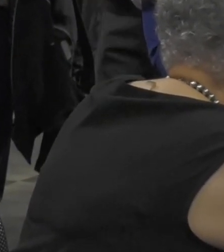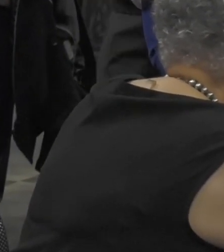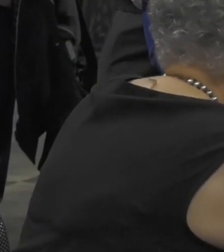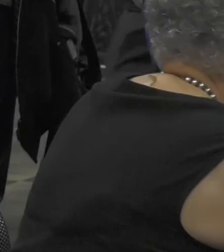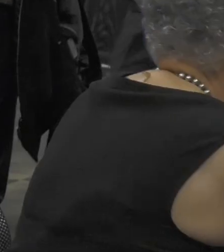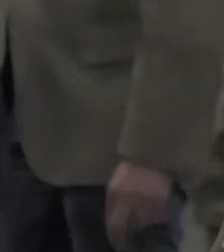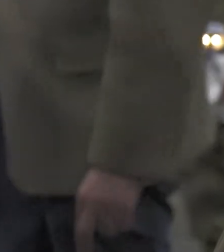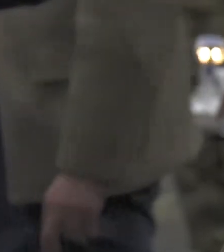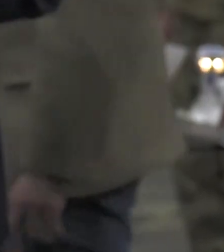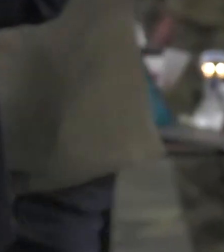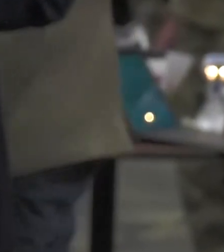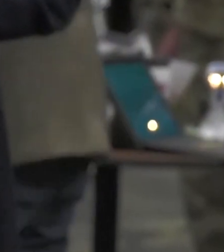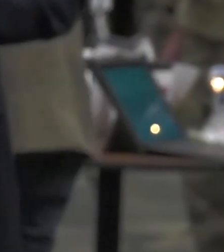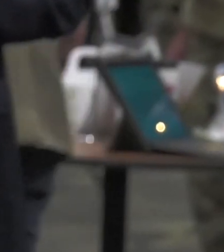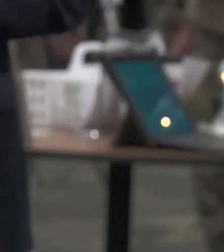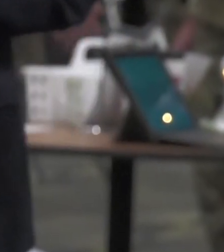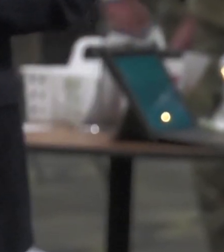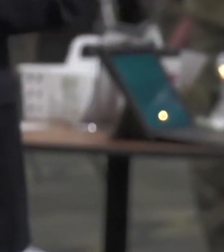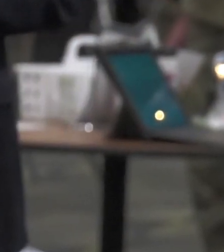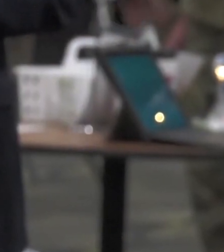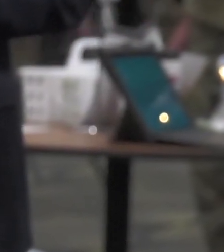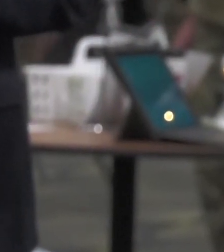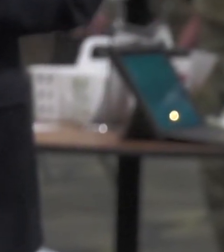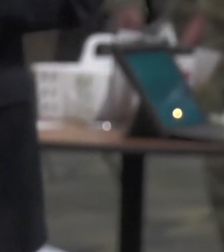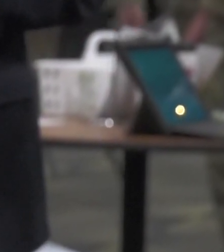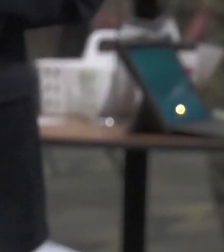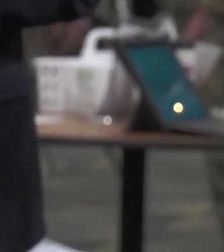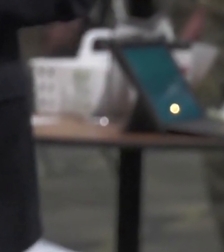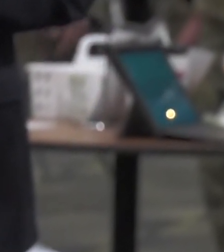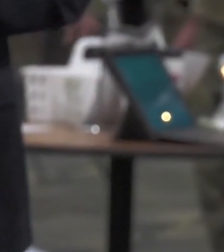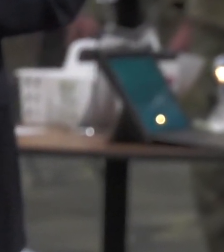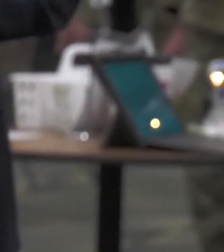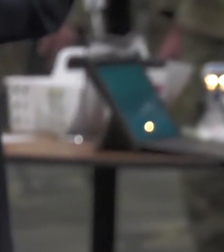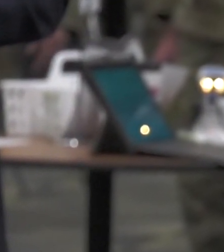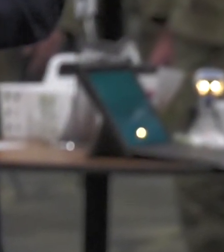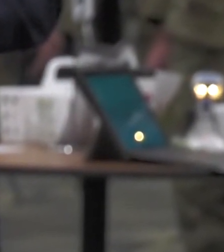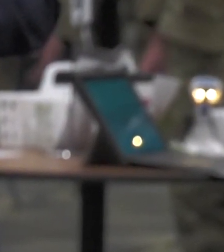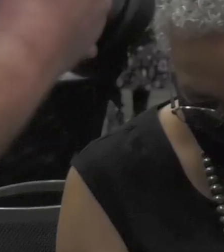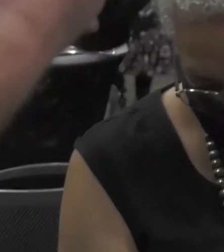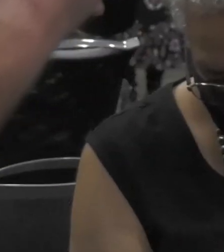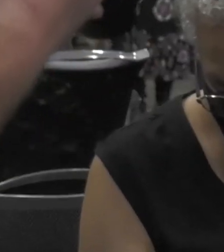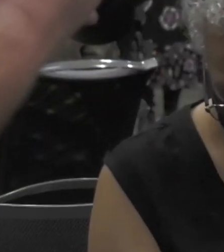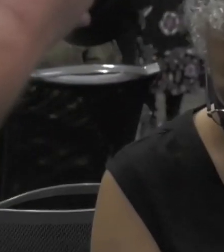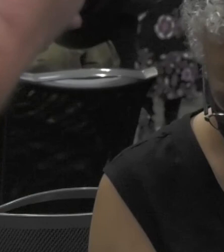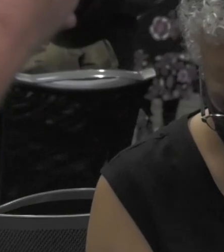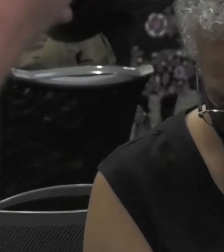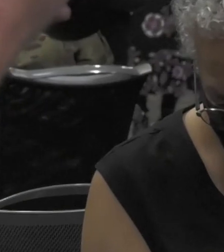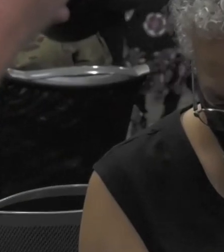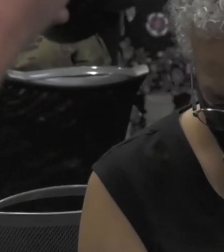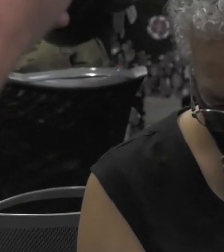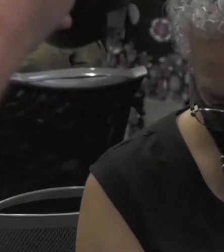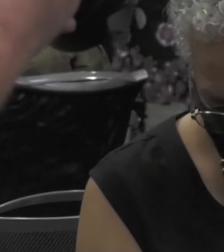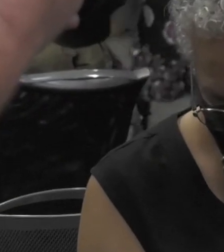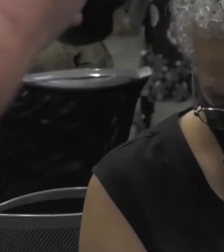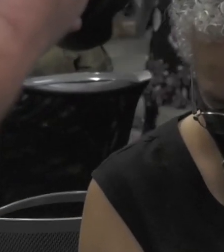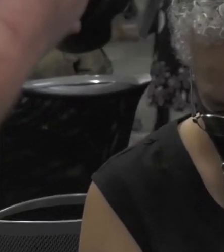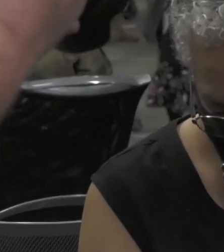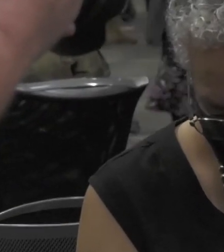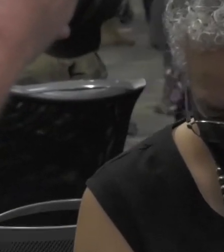time. So if you're at 1A, 1B, 1C, it will continue to update. So if you went today and you registered and you were